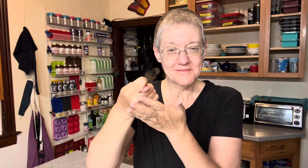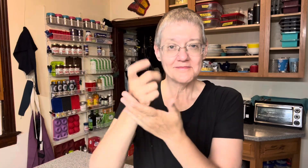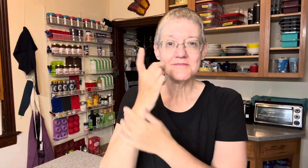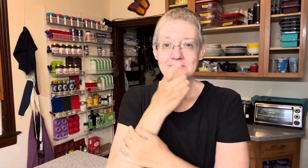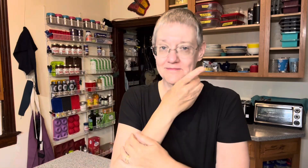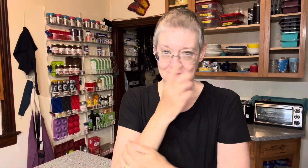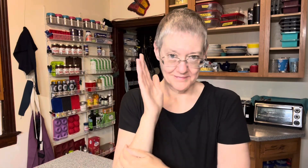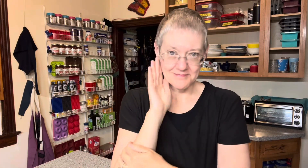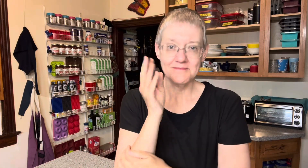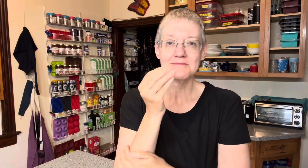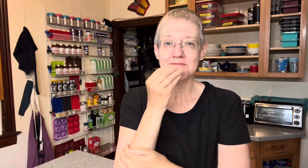recovering.